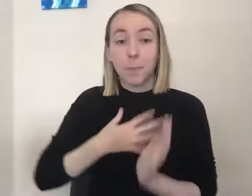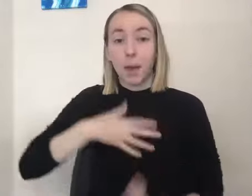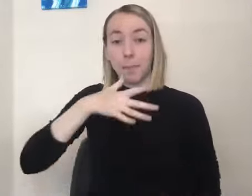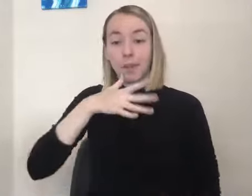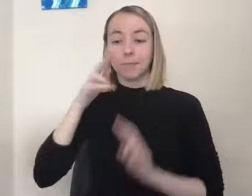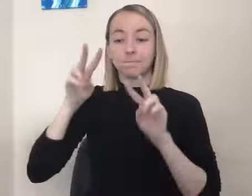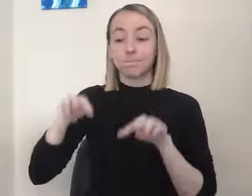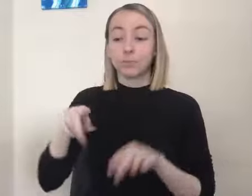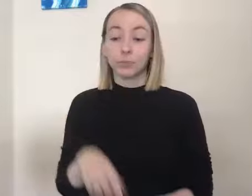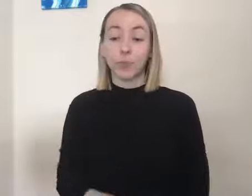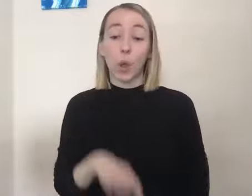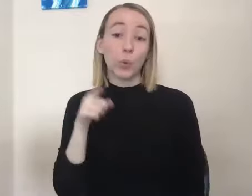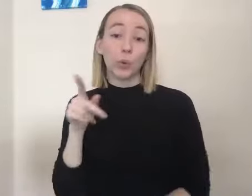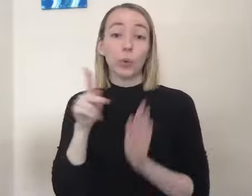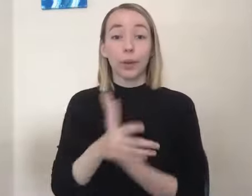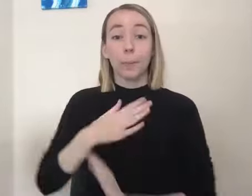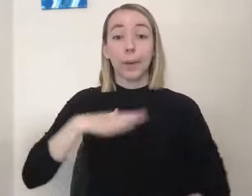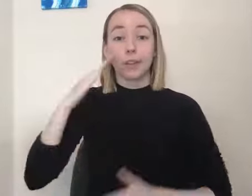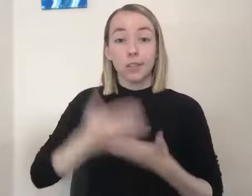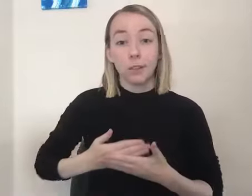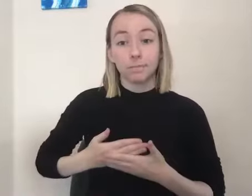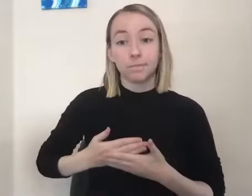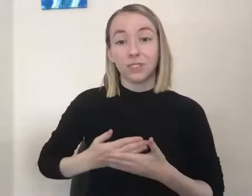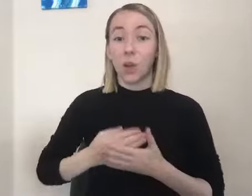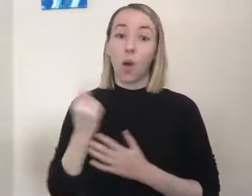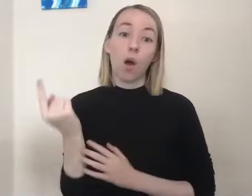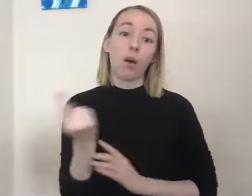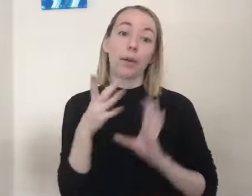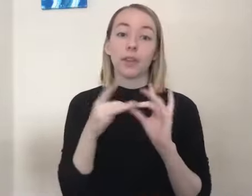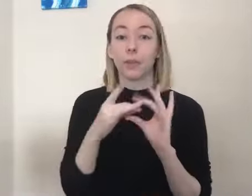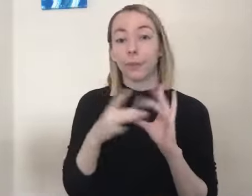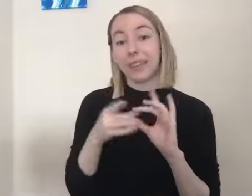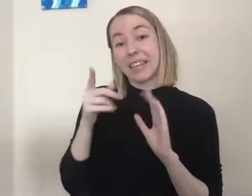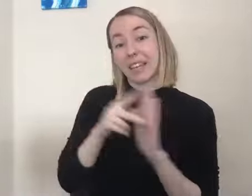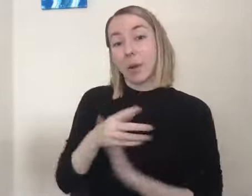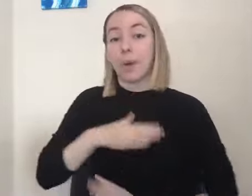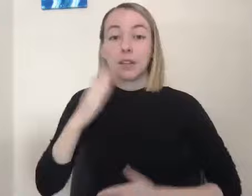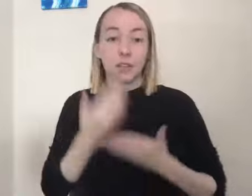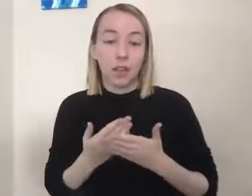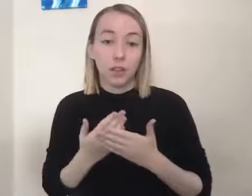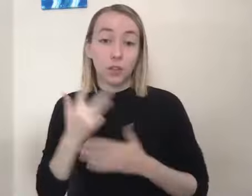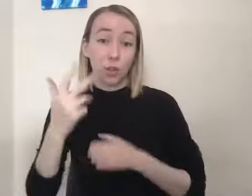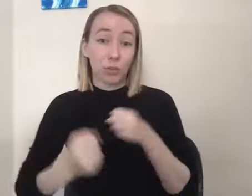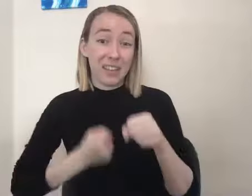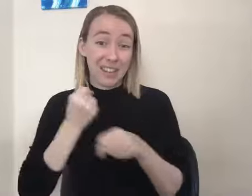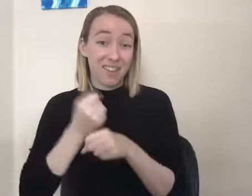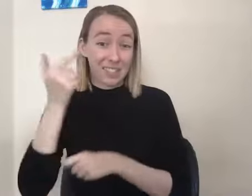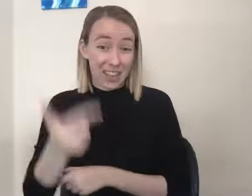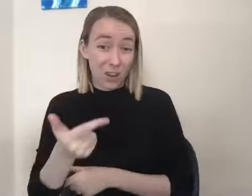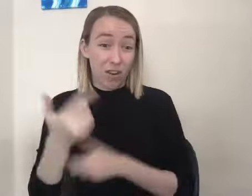he and my brother were actually really good friends. But because my mum and dad were divorced at this time, my mother seen him as the